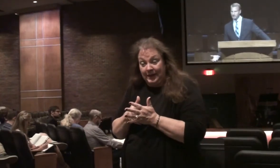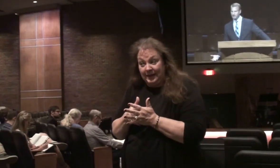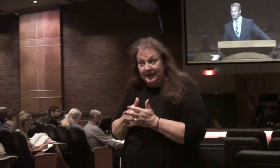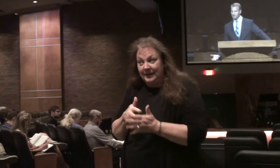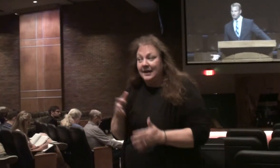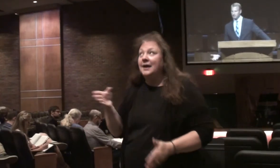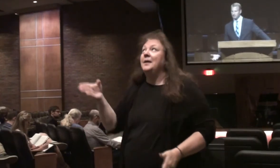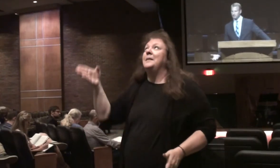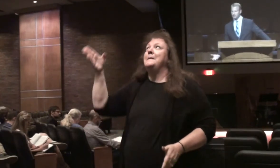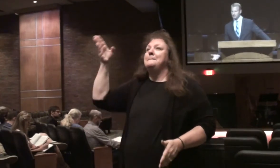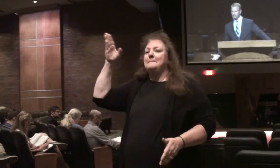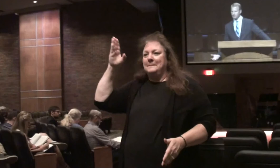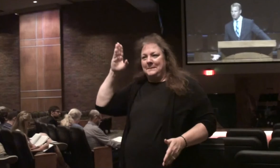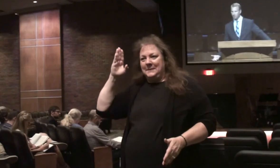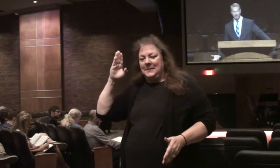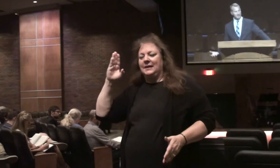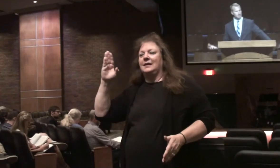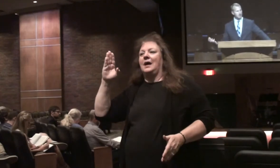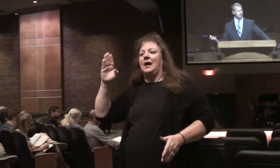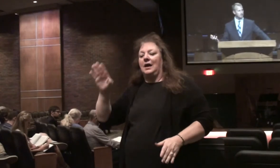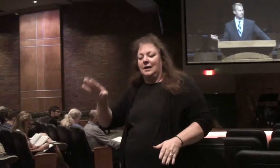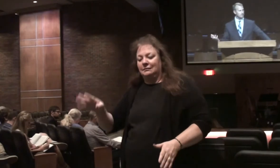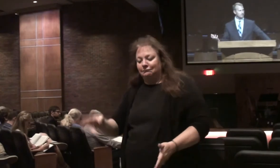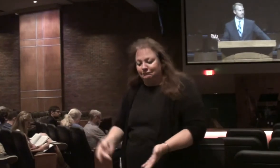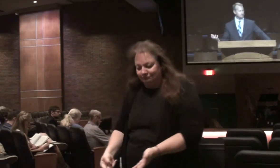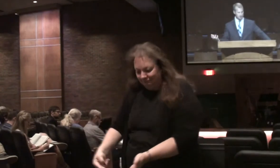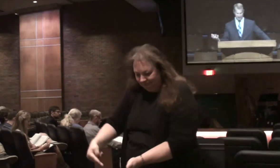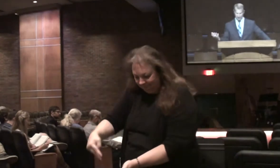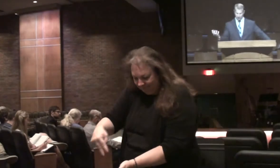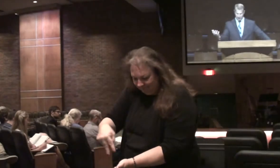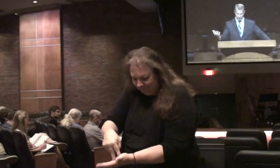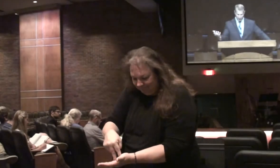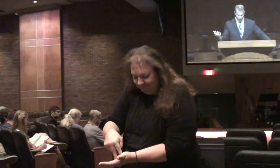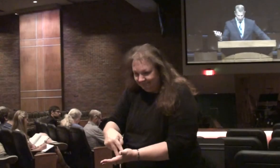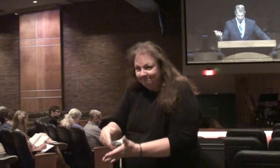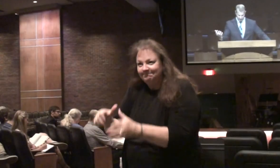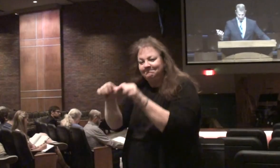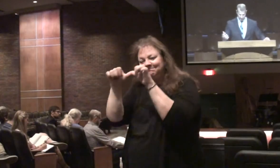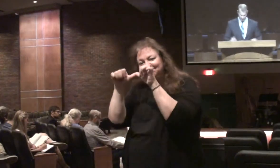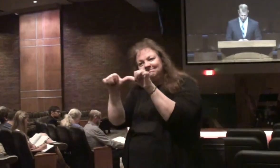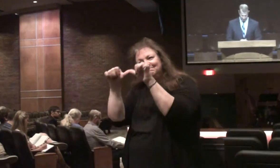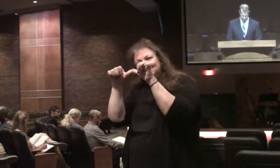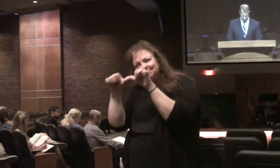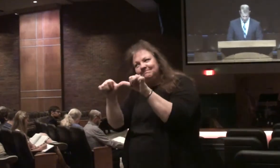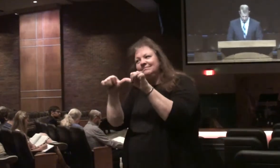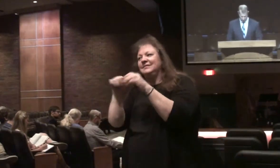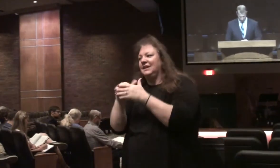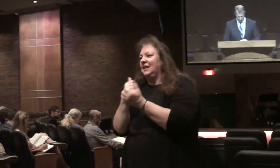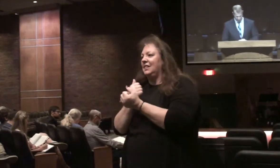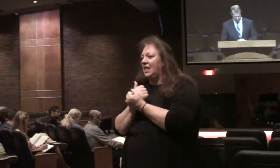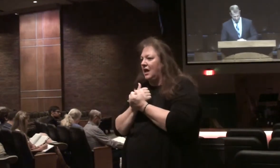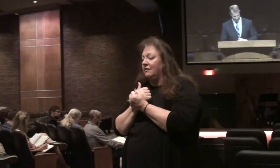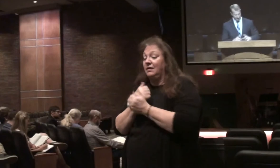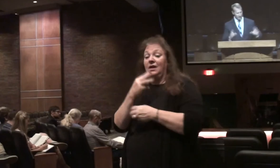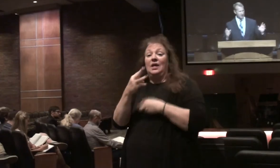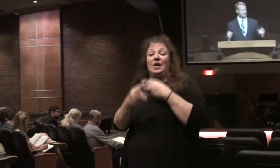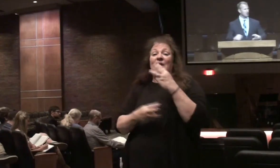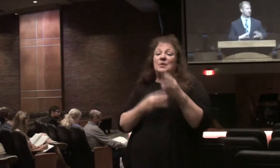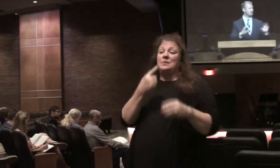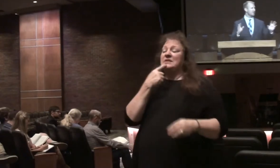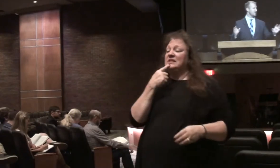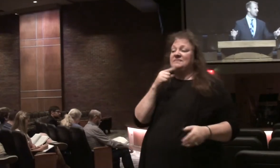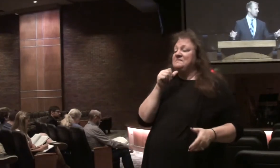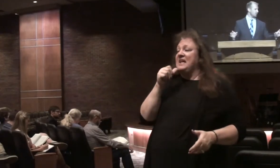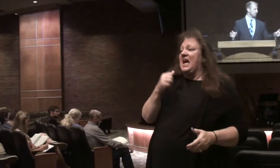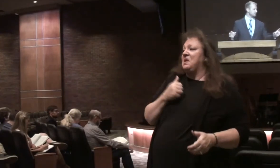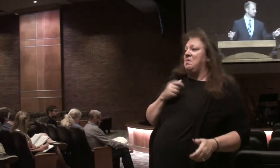God will pick them up. And they will keep going in love. The world says sometimes, I just don't